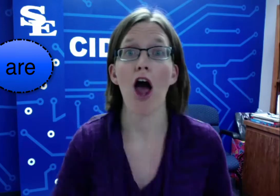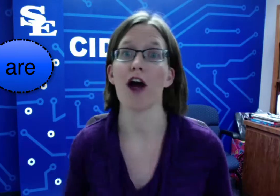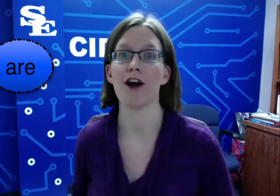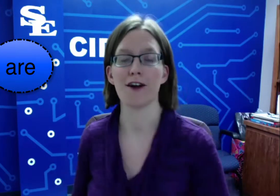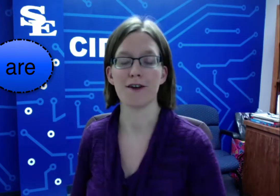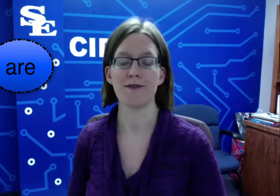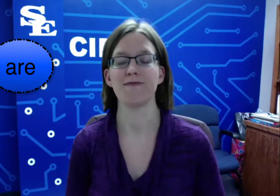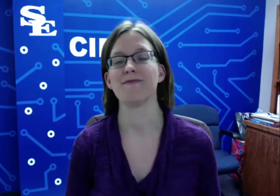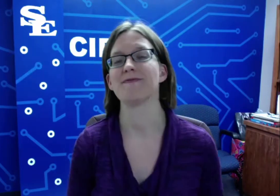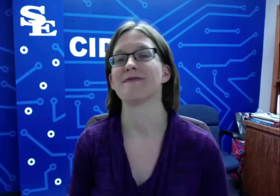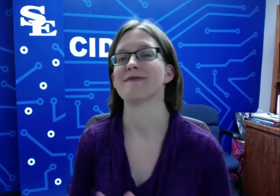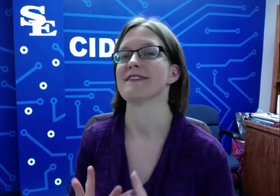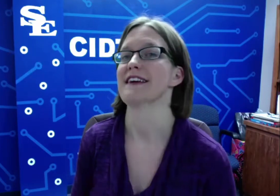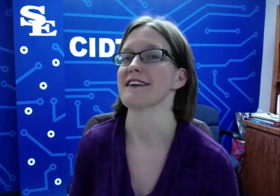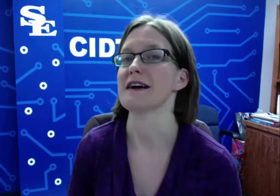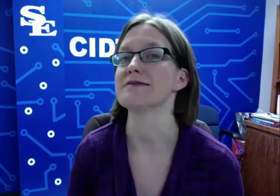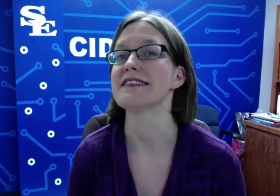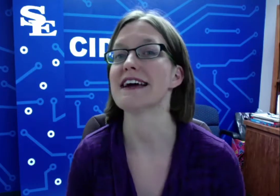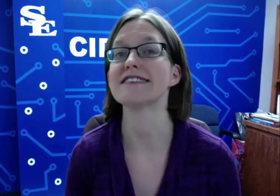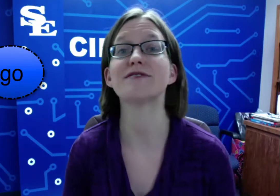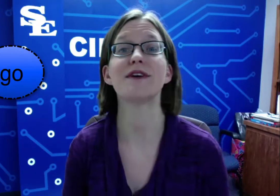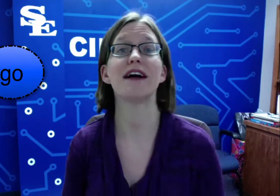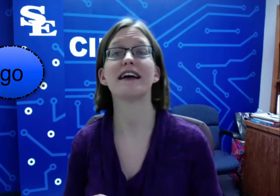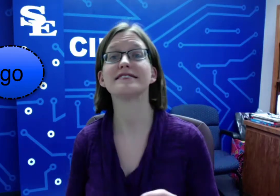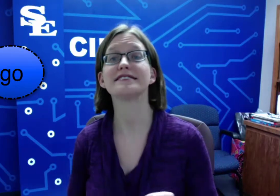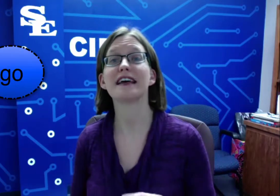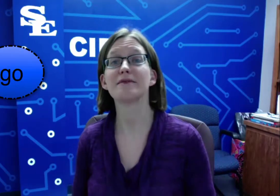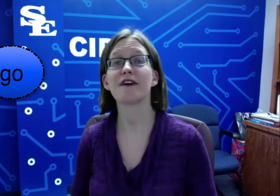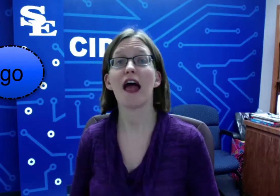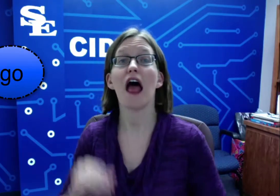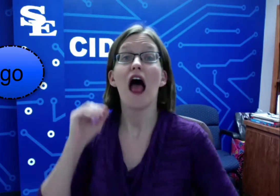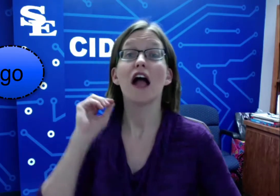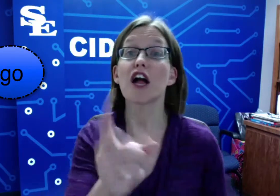Are. Here comes the next one. Say it before. Go.